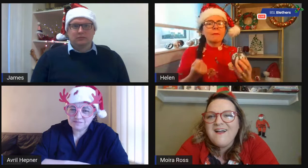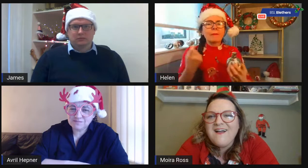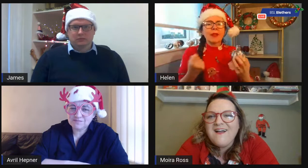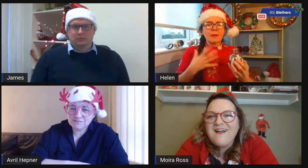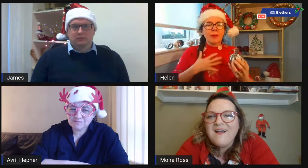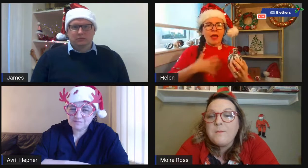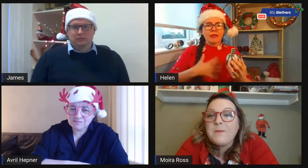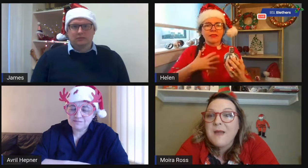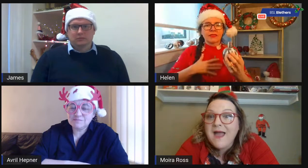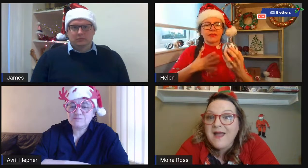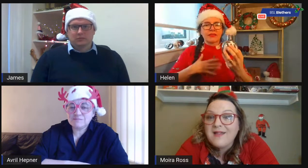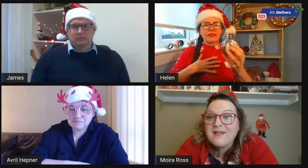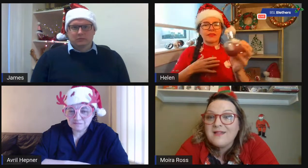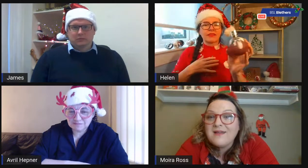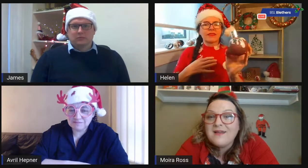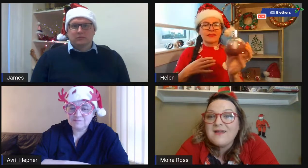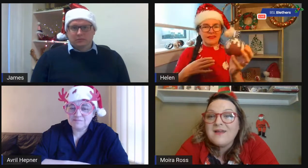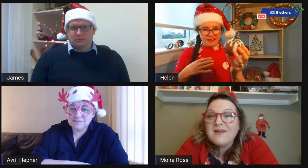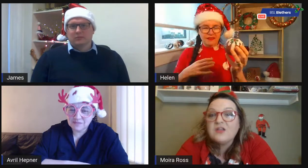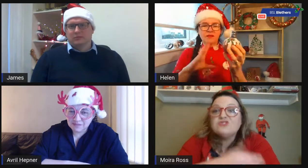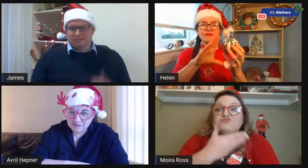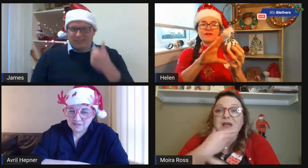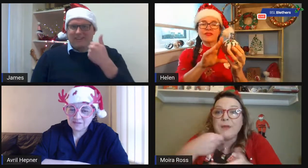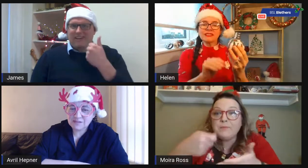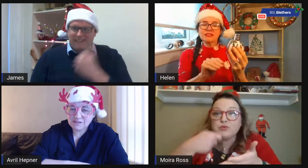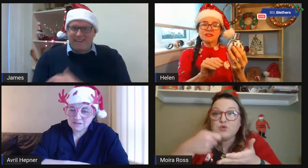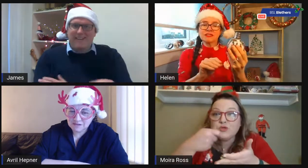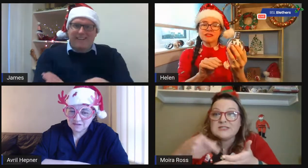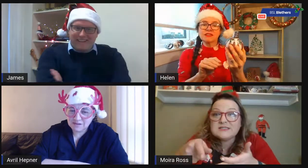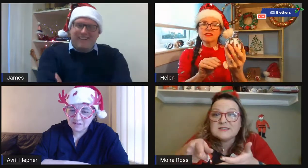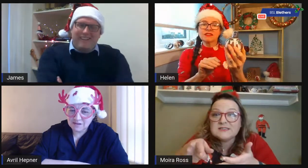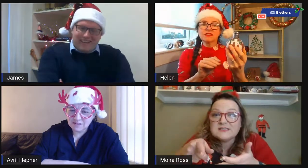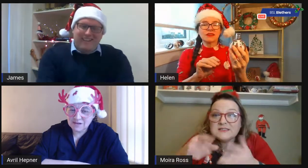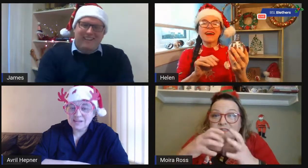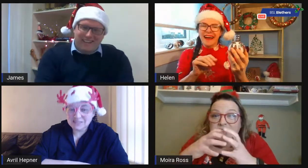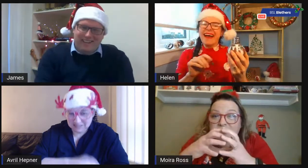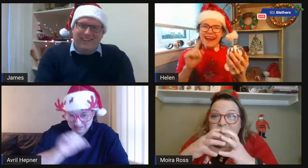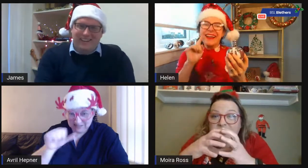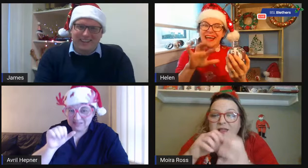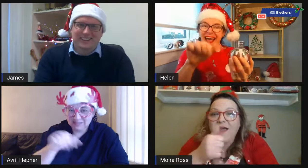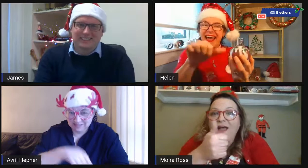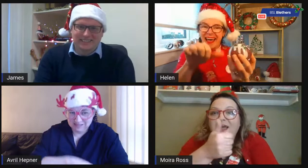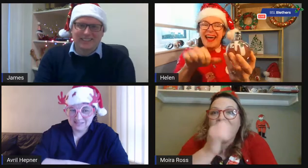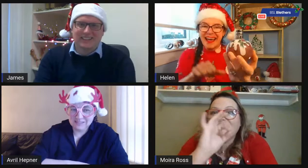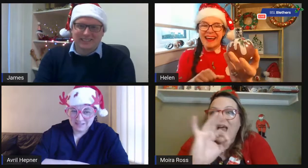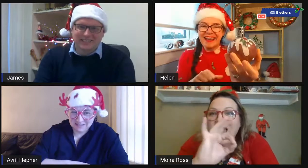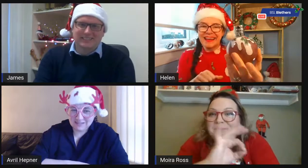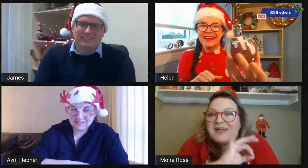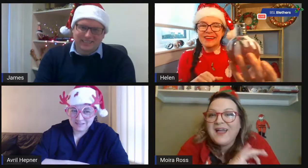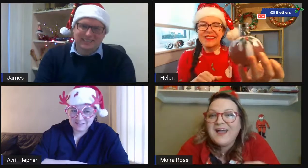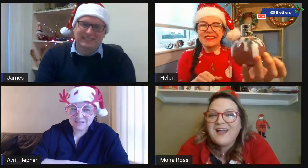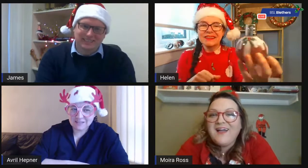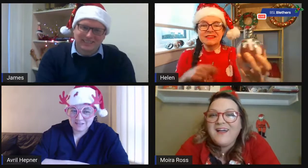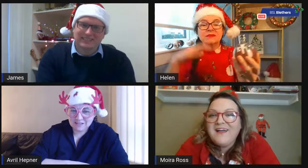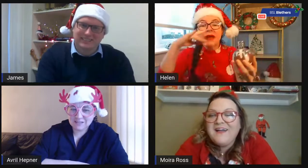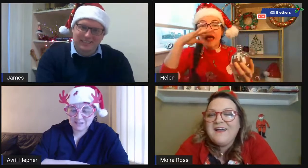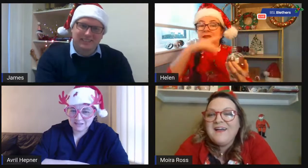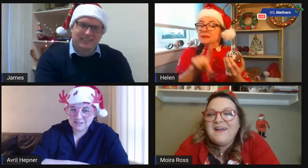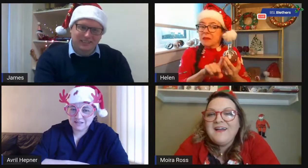that's lovely. It's a bubble bath. It's actually a bubble bath container that was But finished. made into a Christmas pudding. You've decorated it Yeah. as Christmas